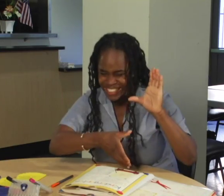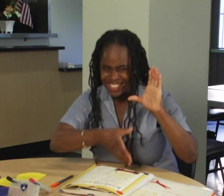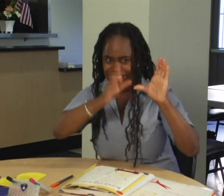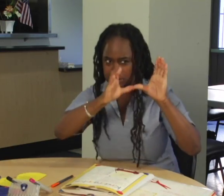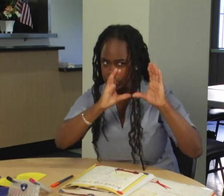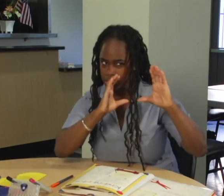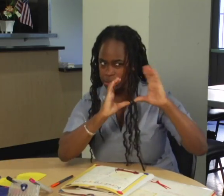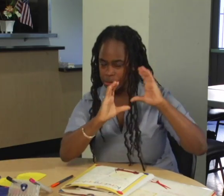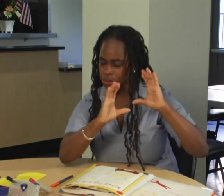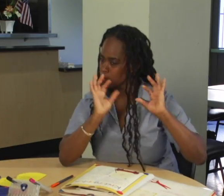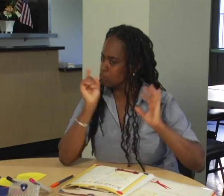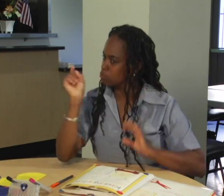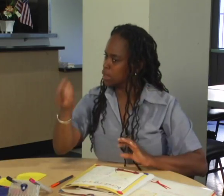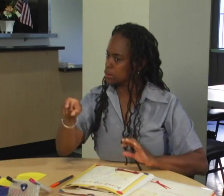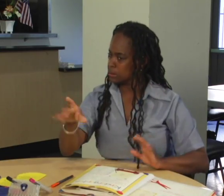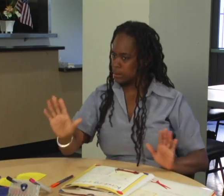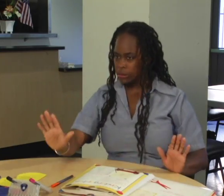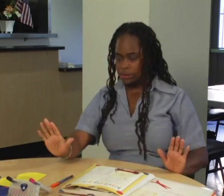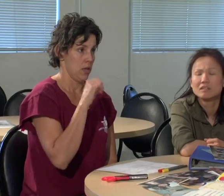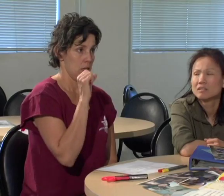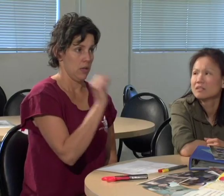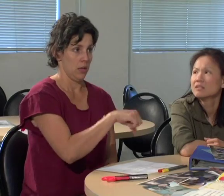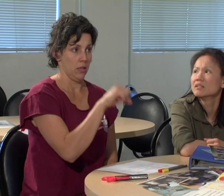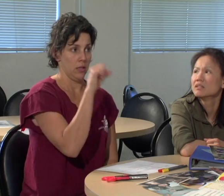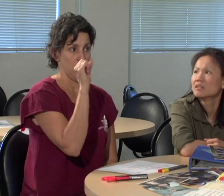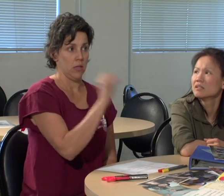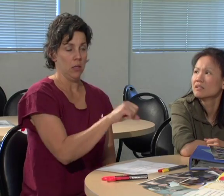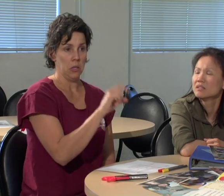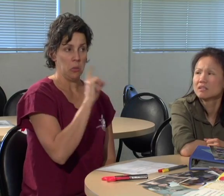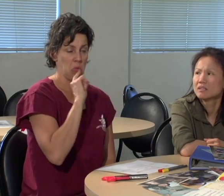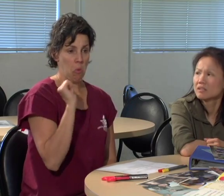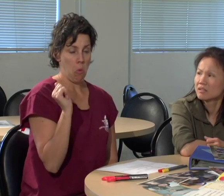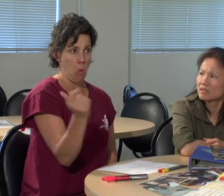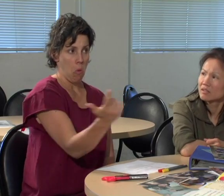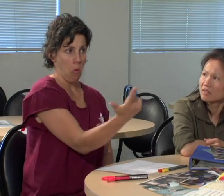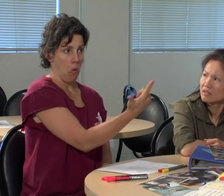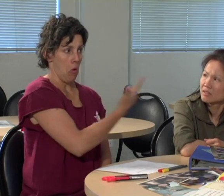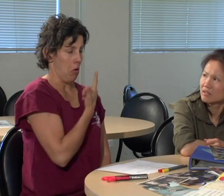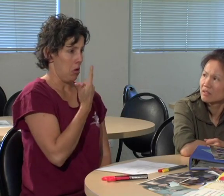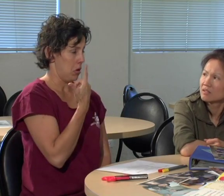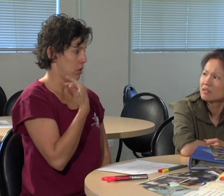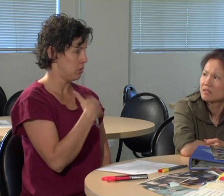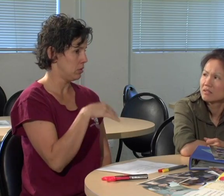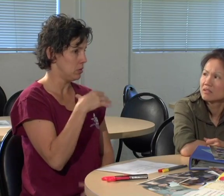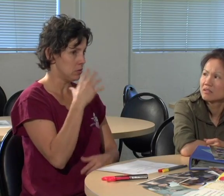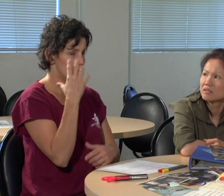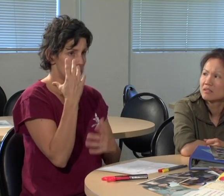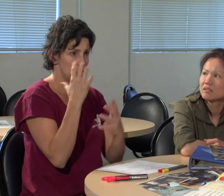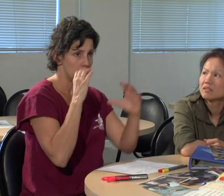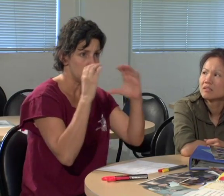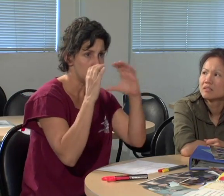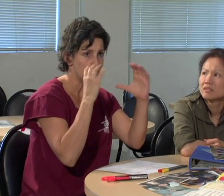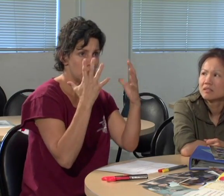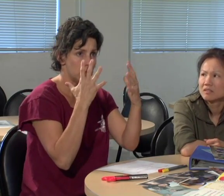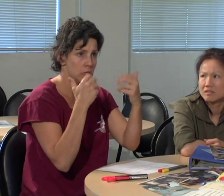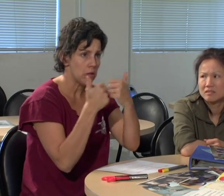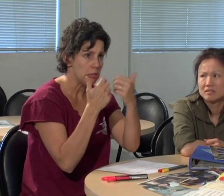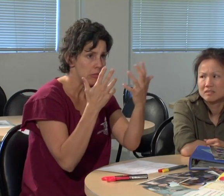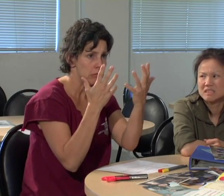have any miscommunication. Oh, yeah. That's true for all of us. We all have to have good communication